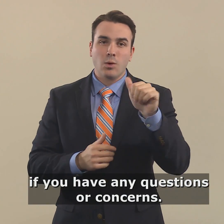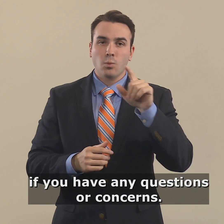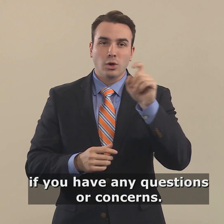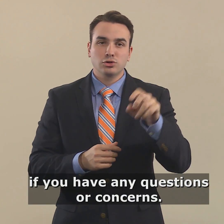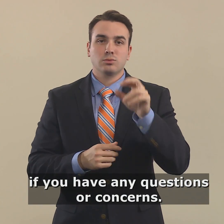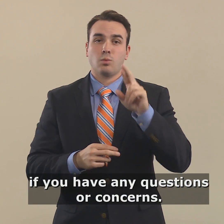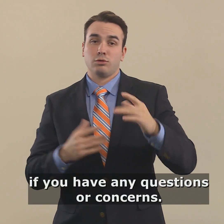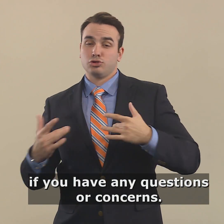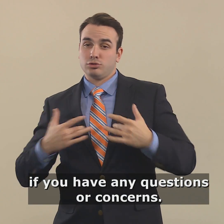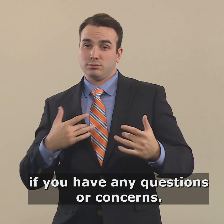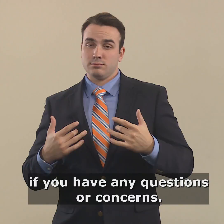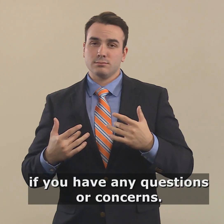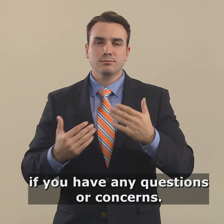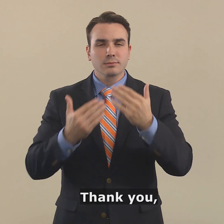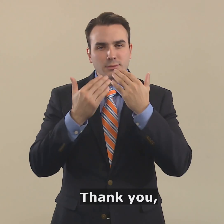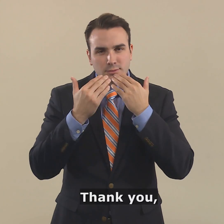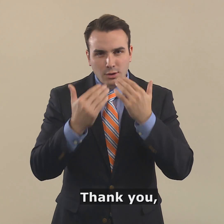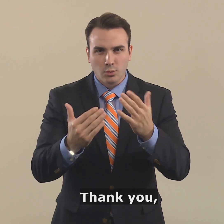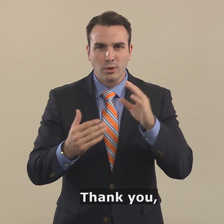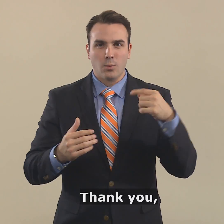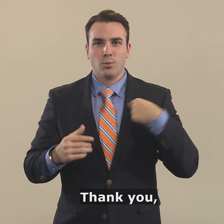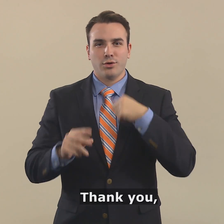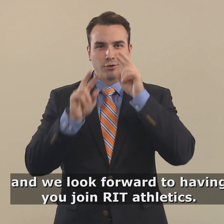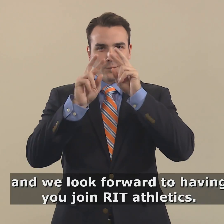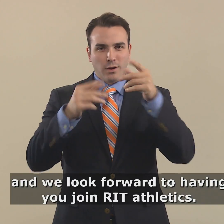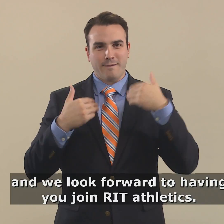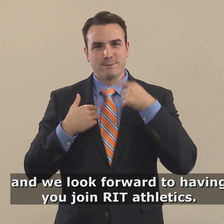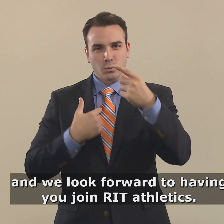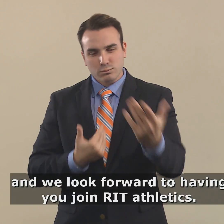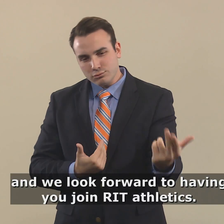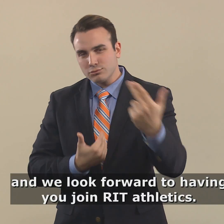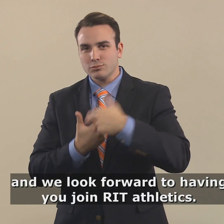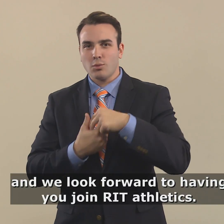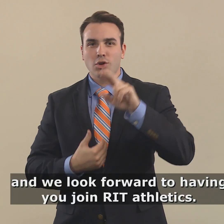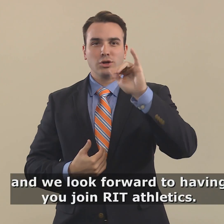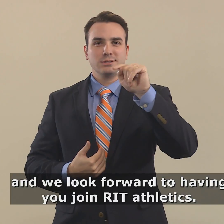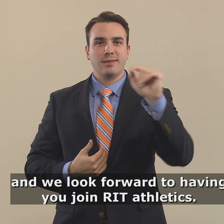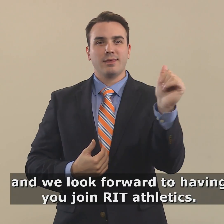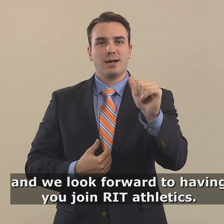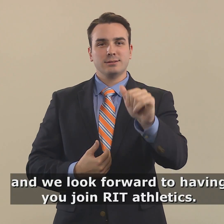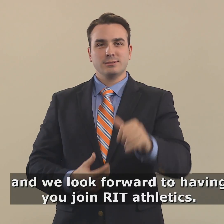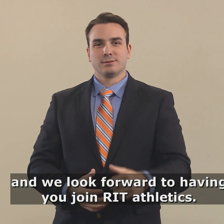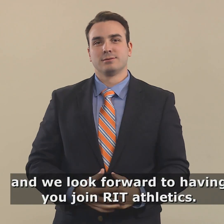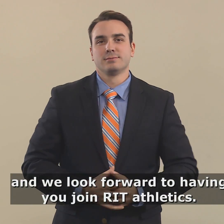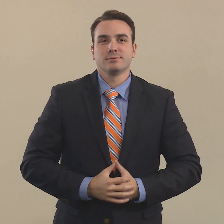any questions or concerns. Thank you, and we look forward to having you join RIT Athletics.